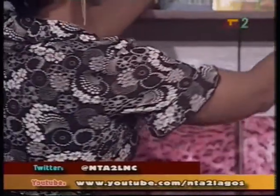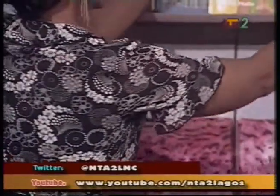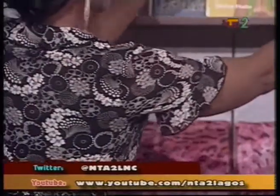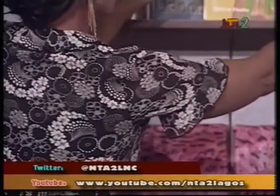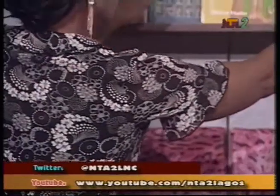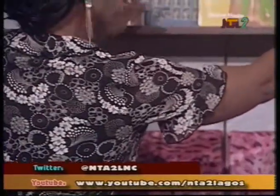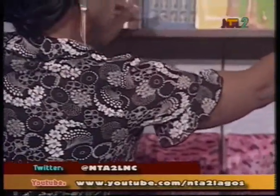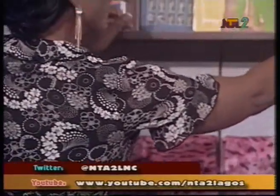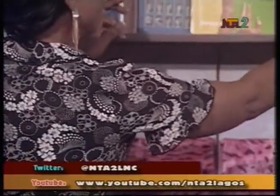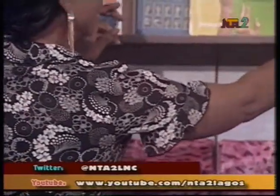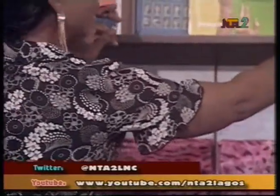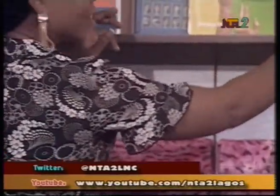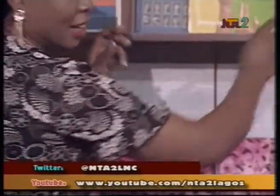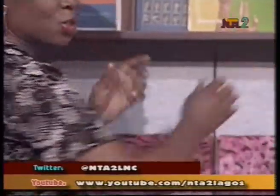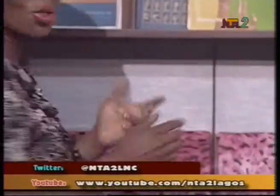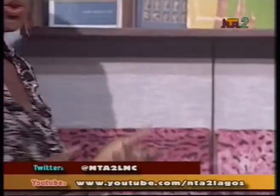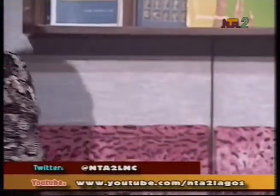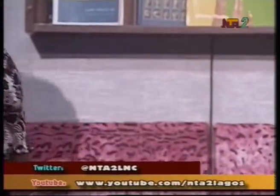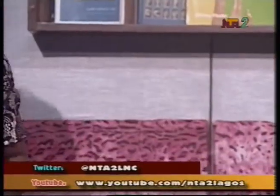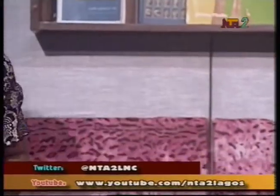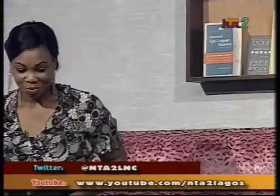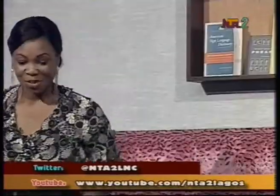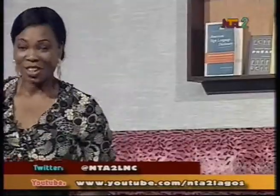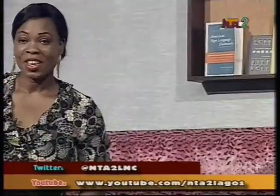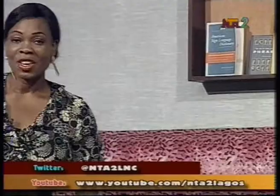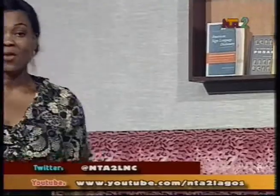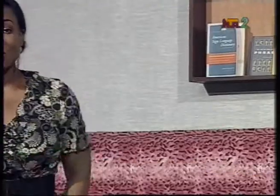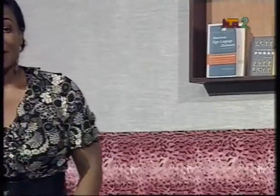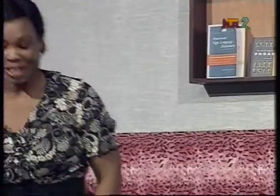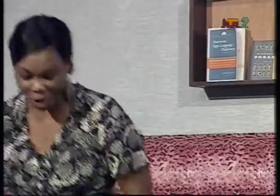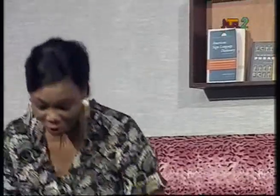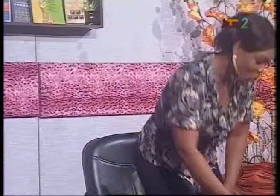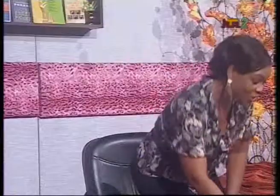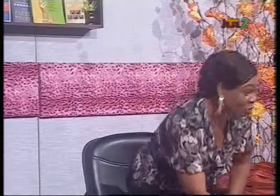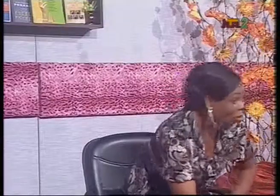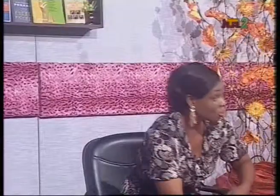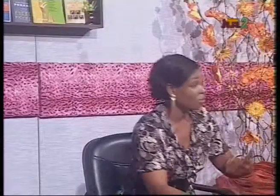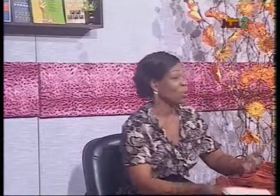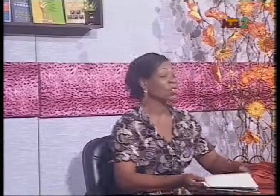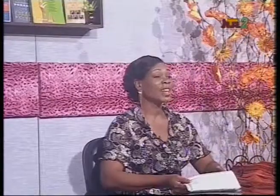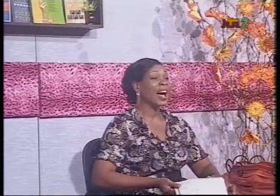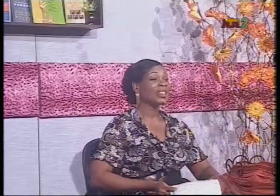books that you could win if you answer all the questions, or most of the questions I ask